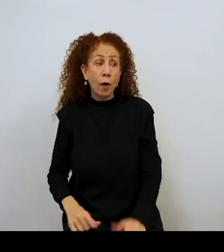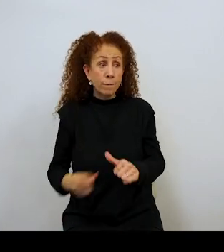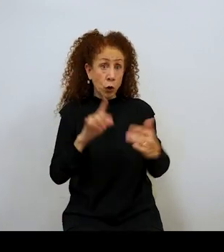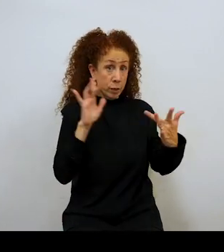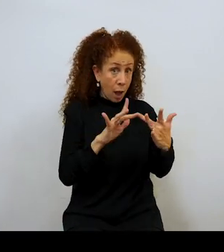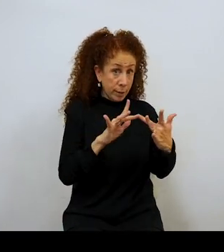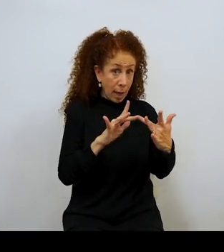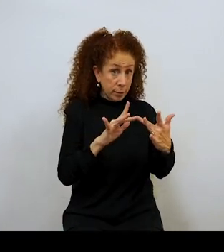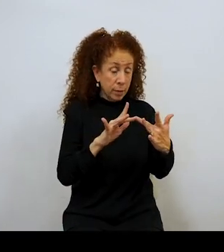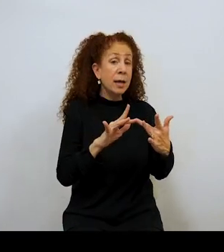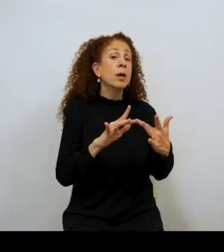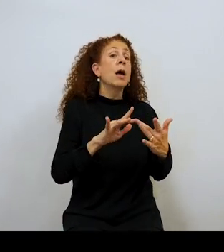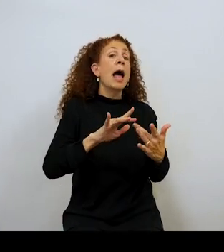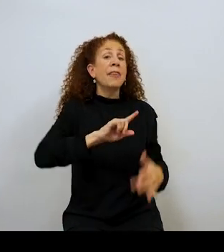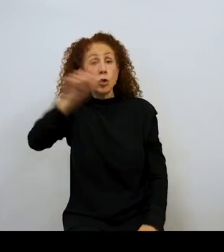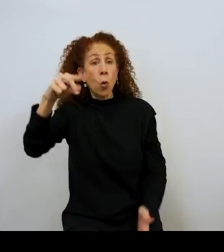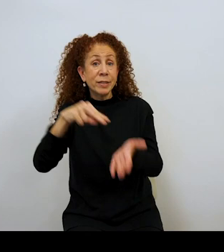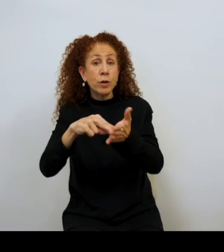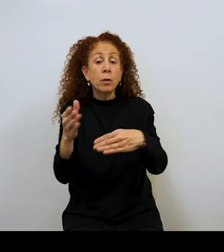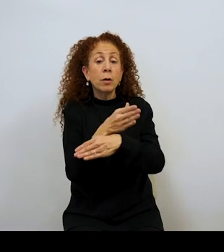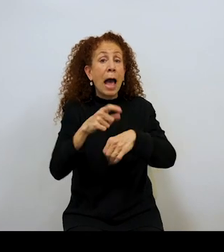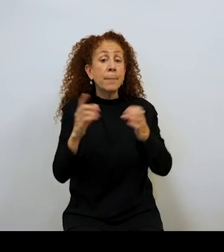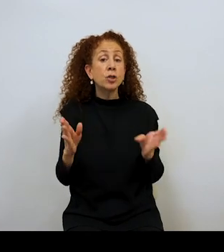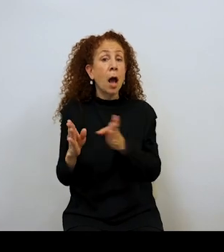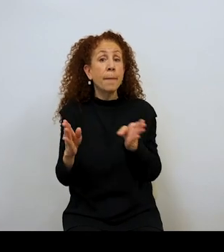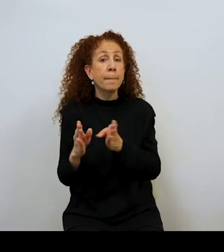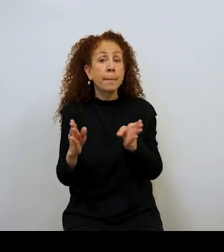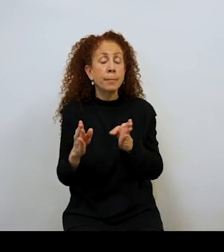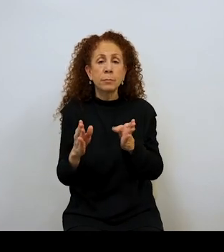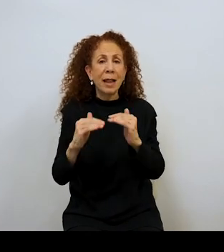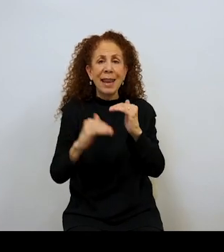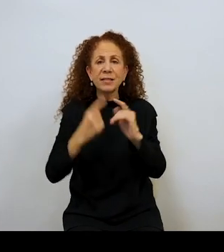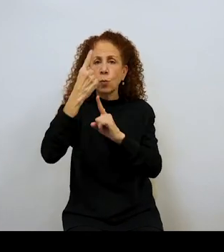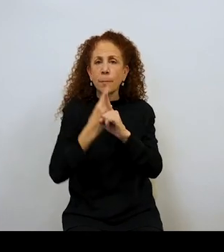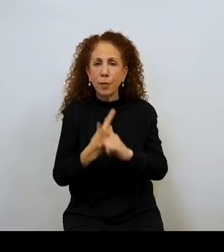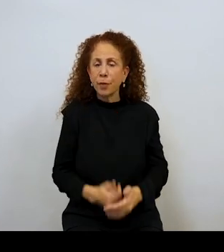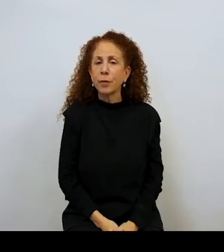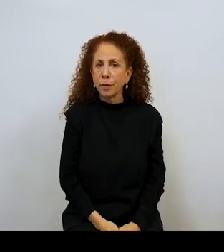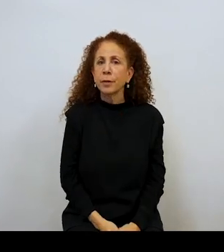with the recruiter and going to Syria was often less than a month.